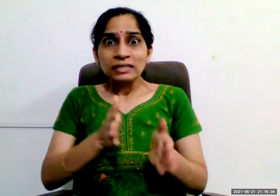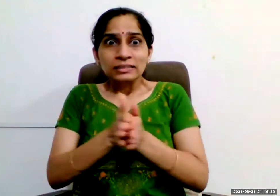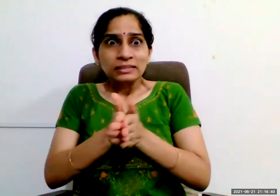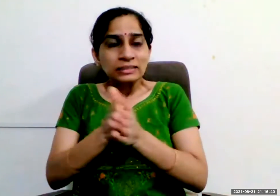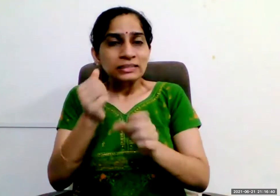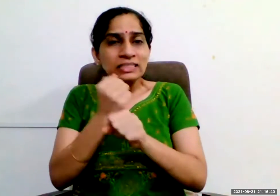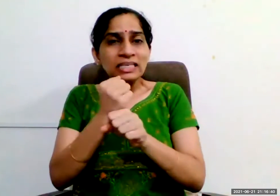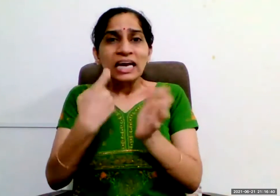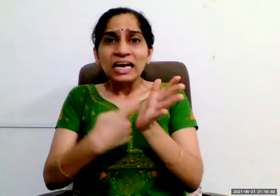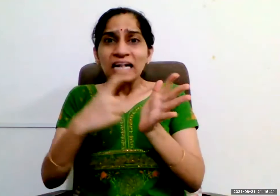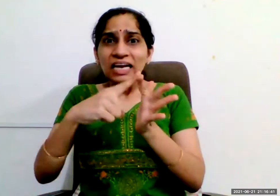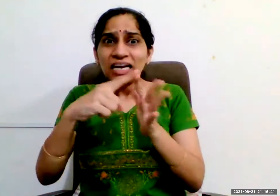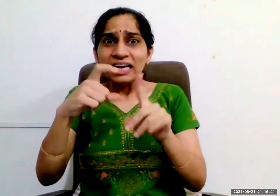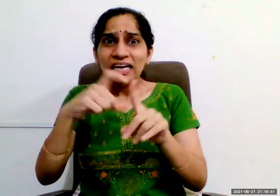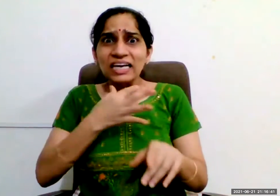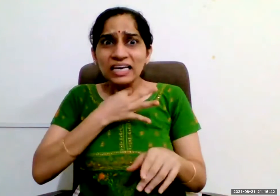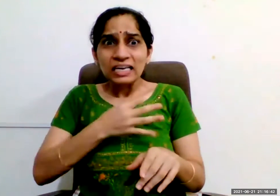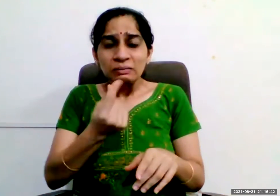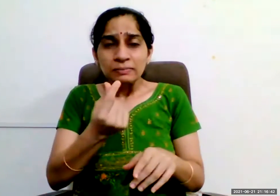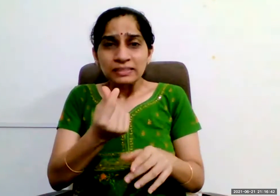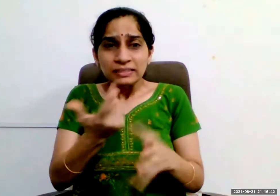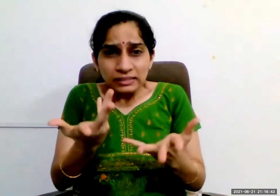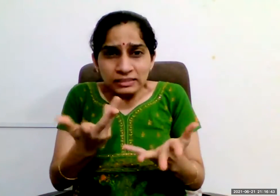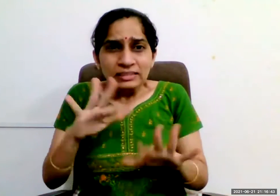animals, once he's had his share of food,